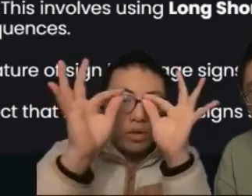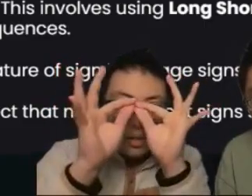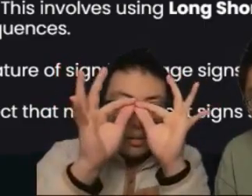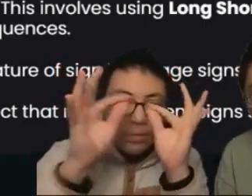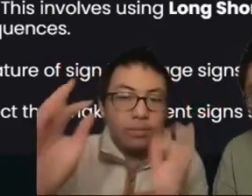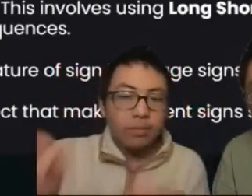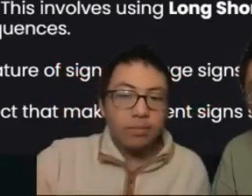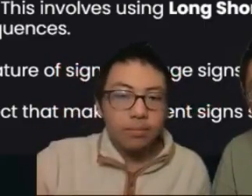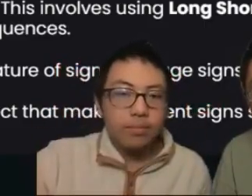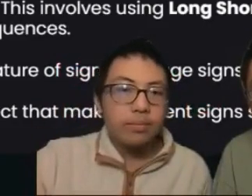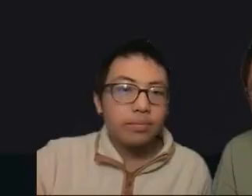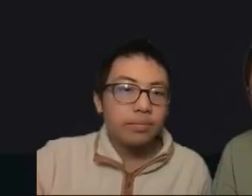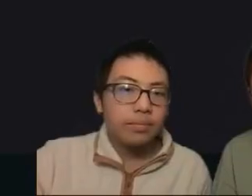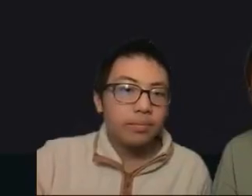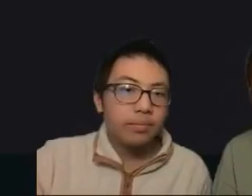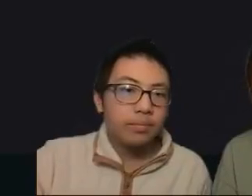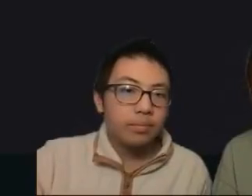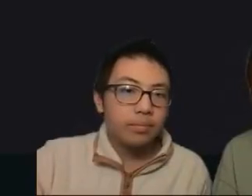important.